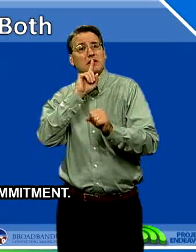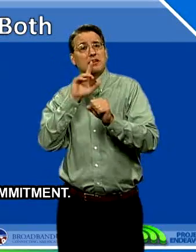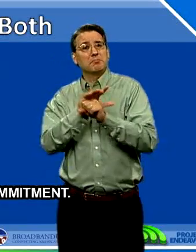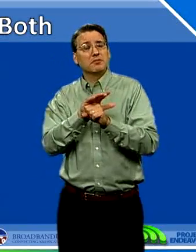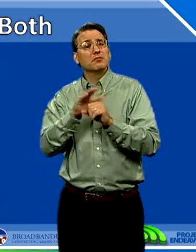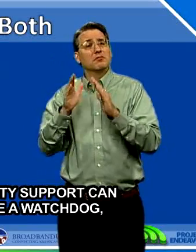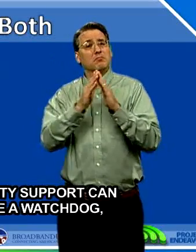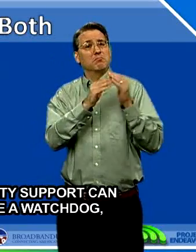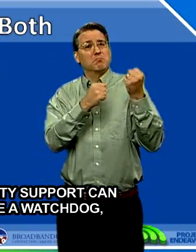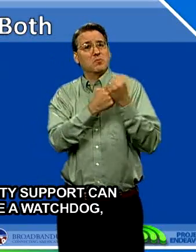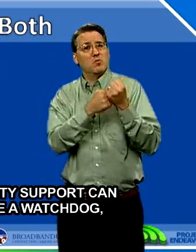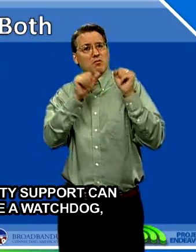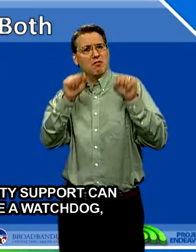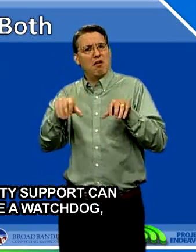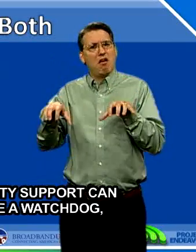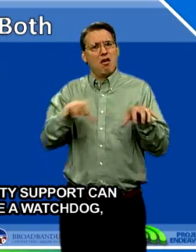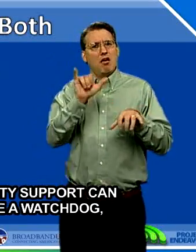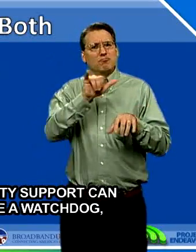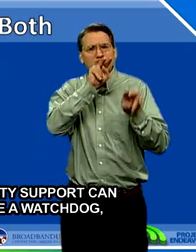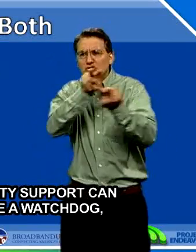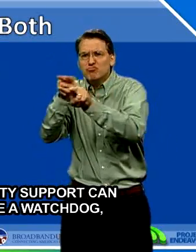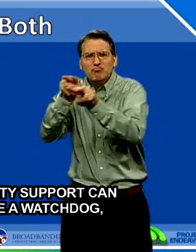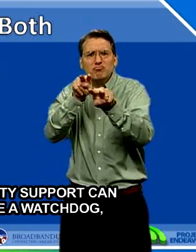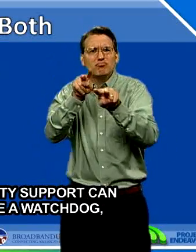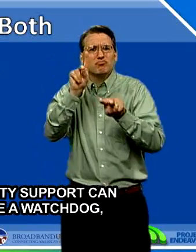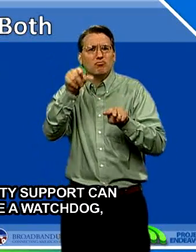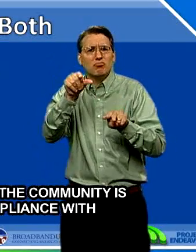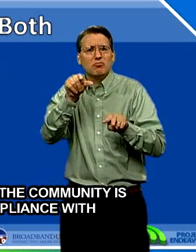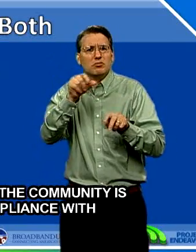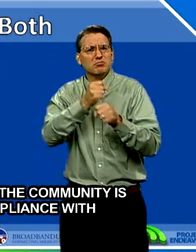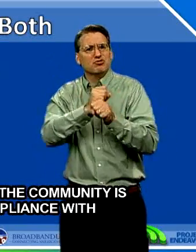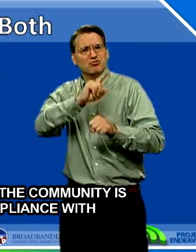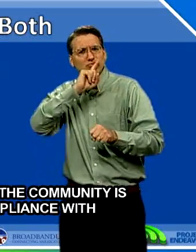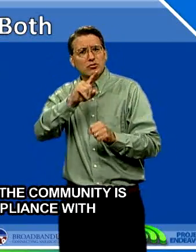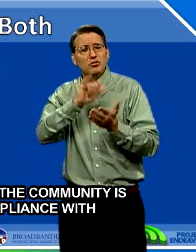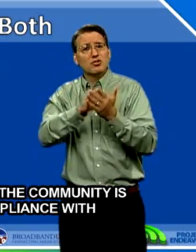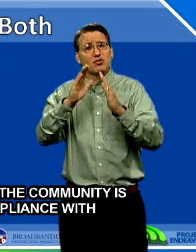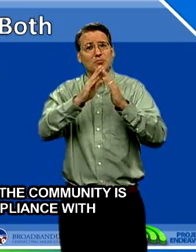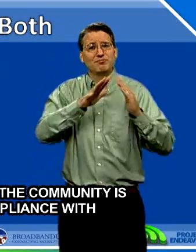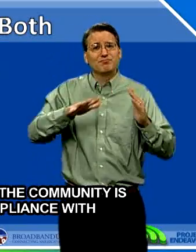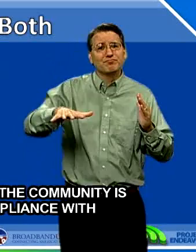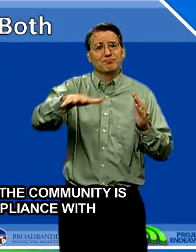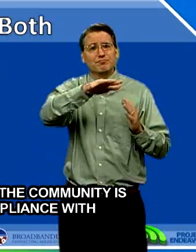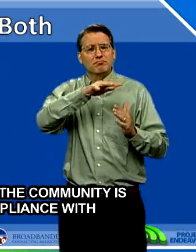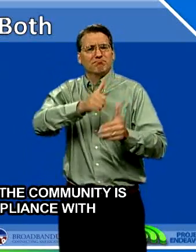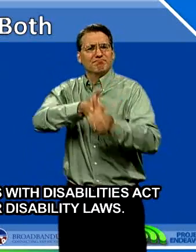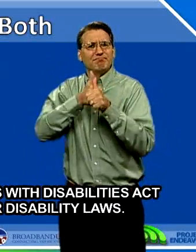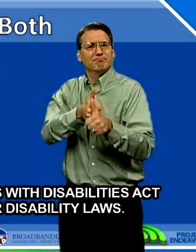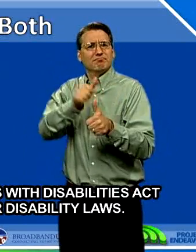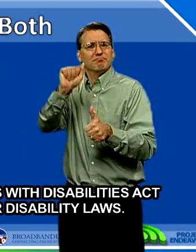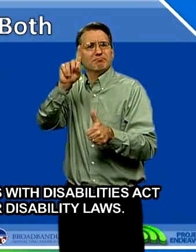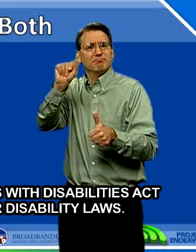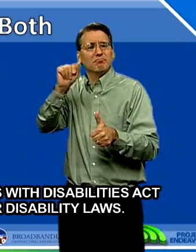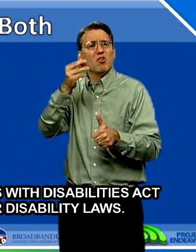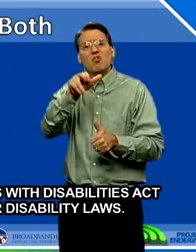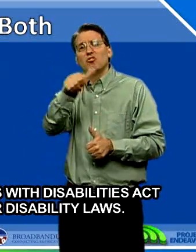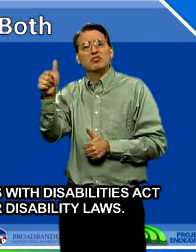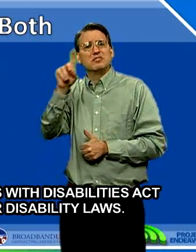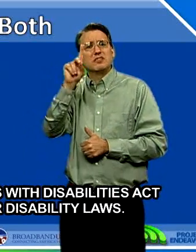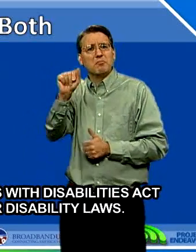Commitment. Community support can act like a watchdog, ensuring the community is in compliance with the Americans with Disabilities Act